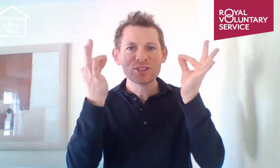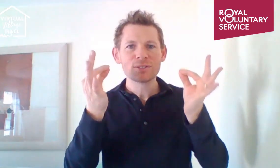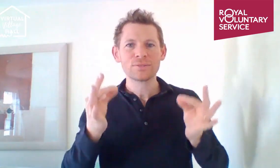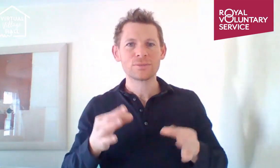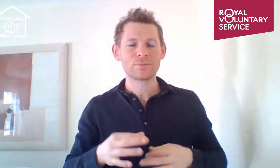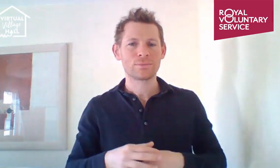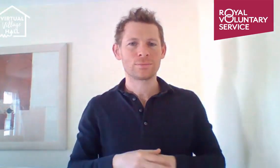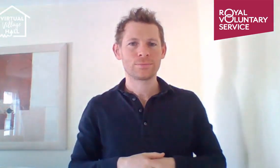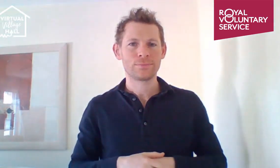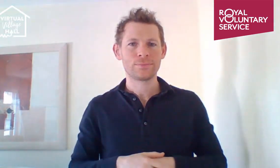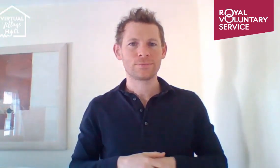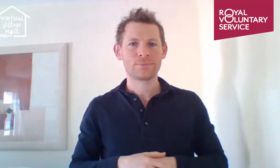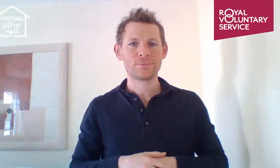French.